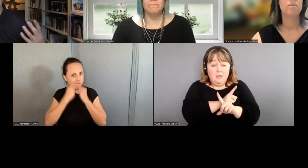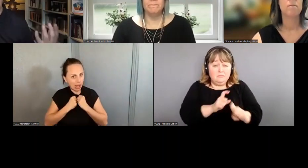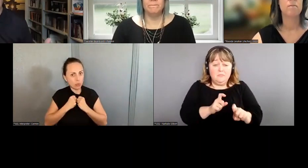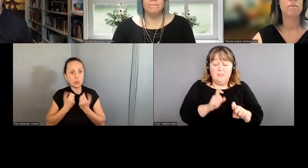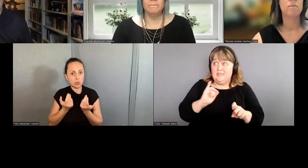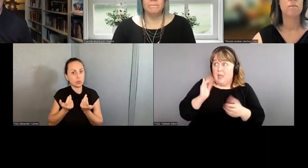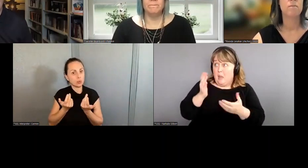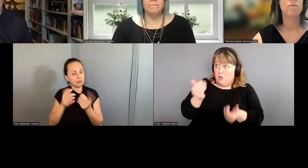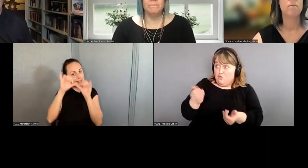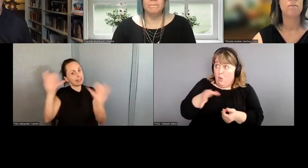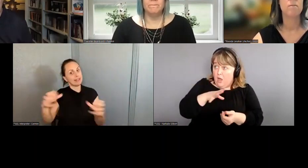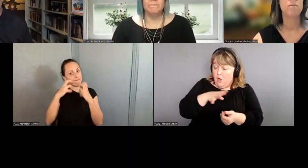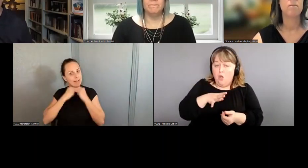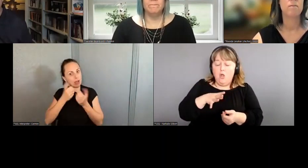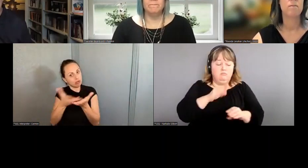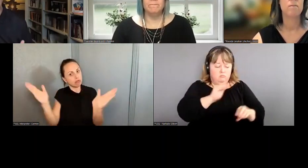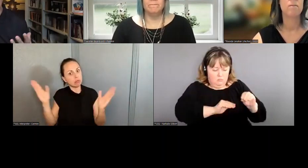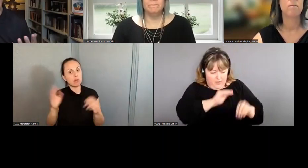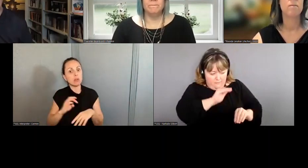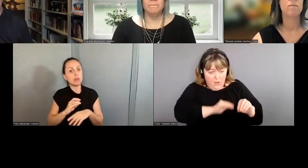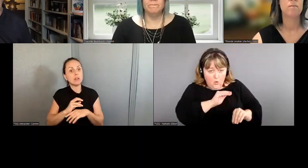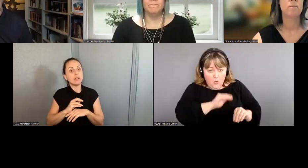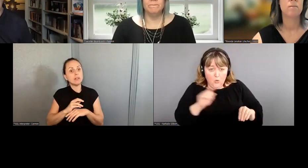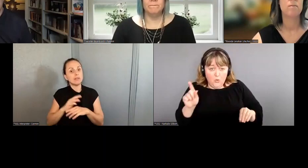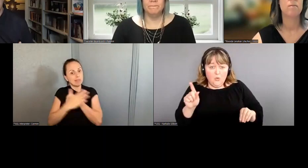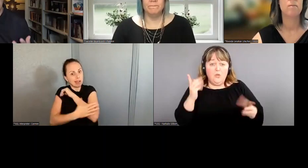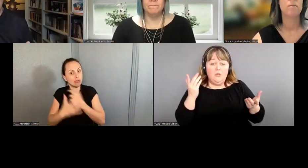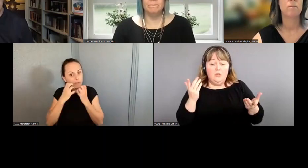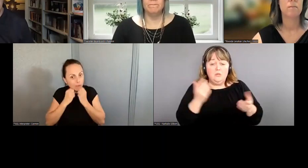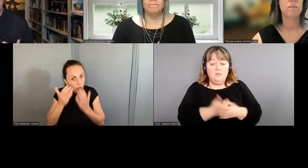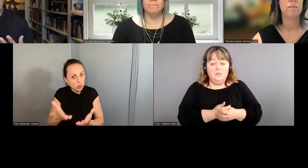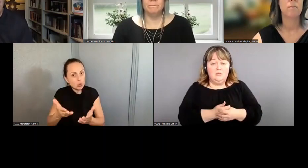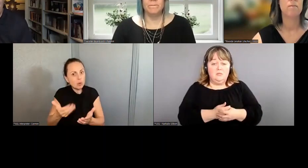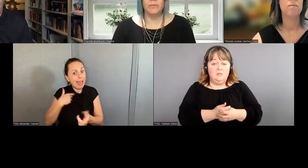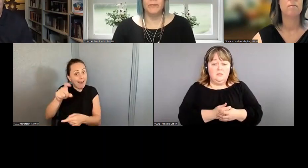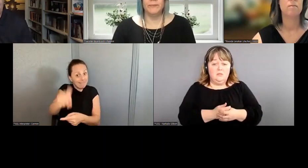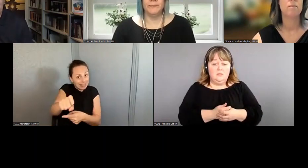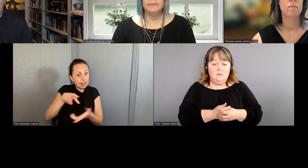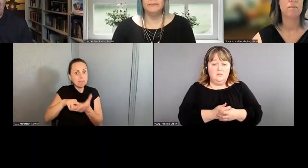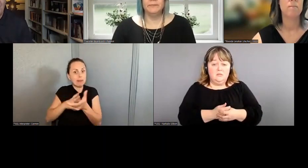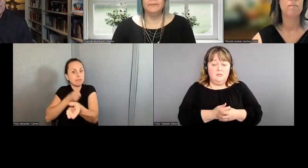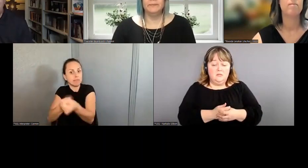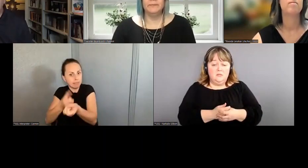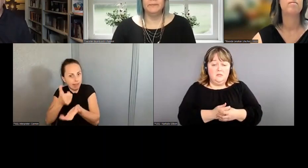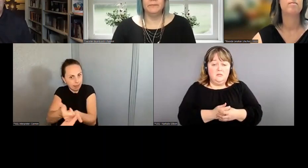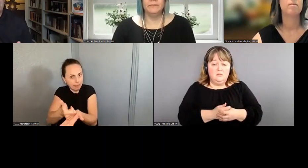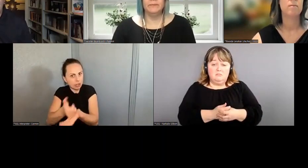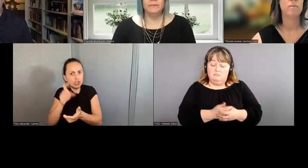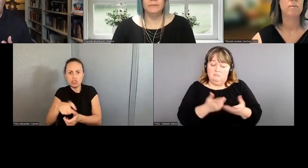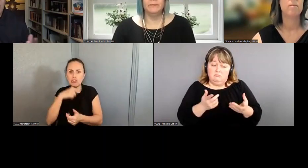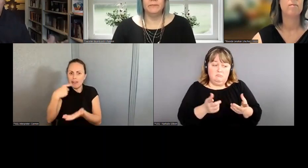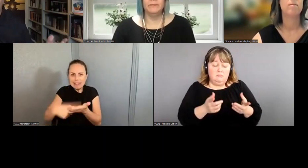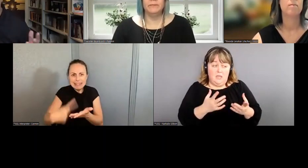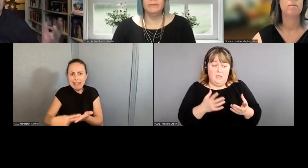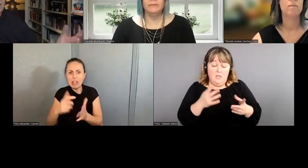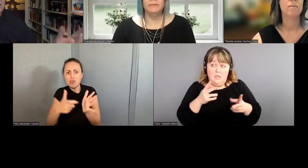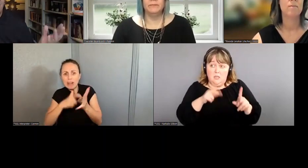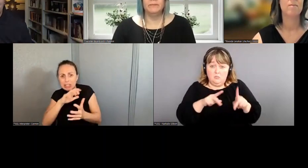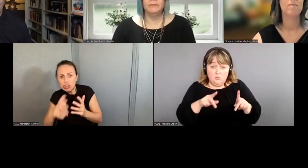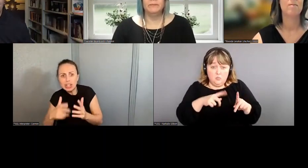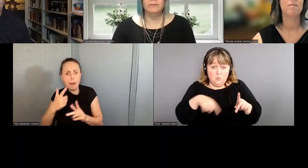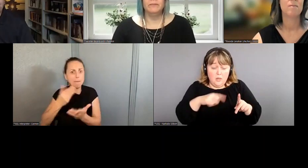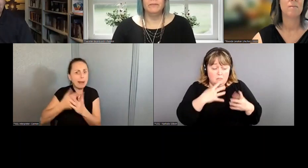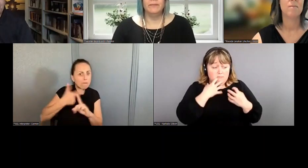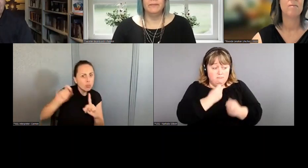the public and by the country, and you need a need and you get help. And it shouldn't be a discussion, okay, where should that come